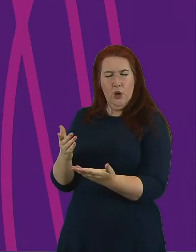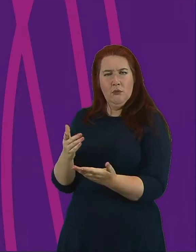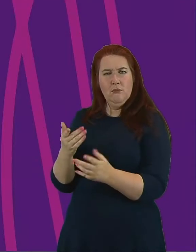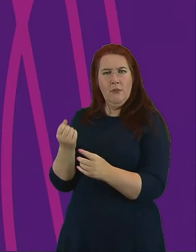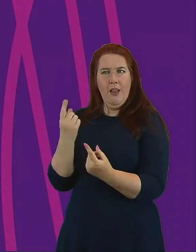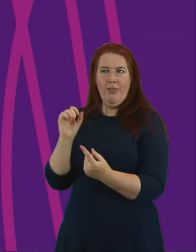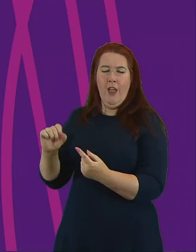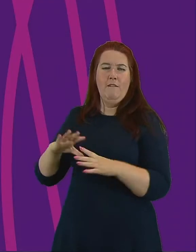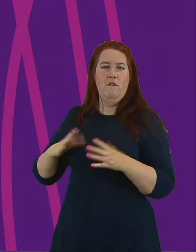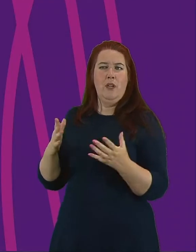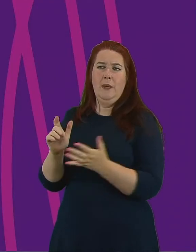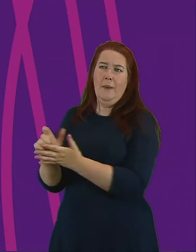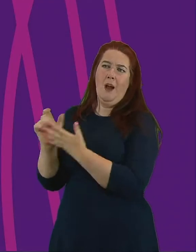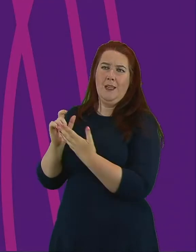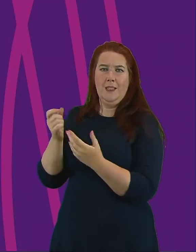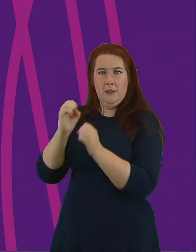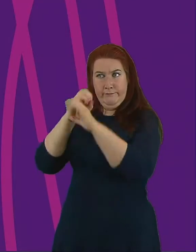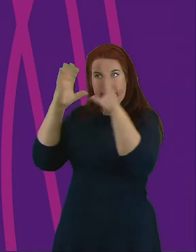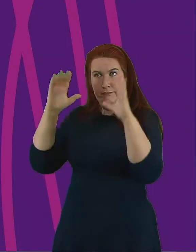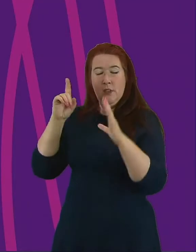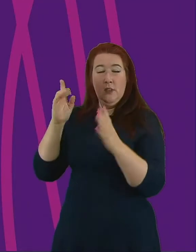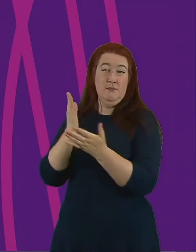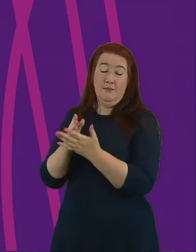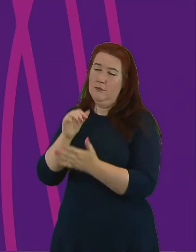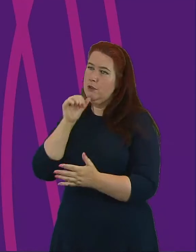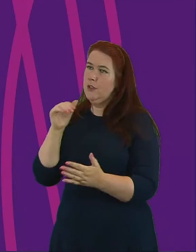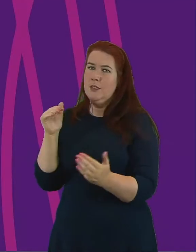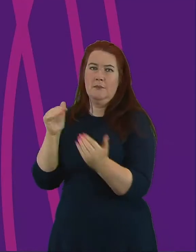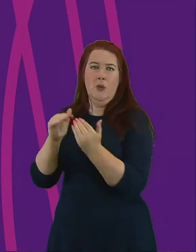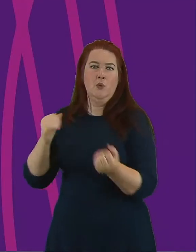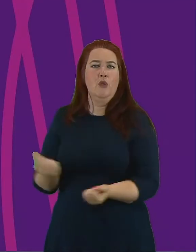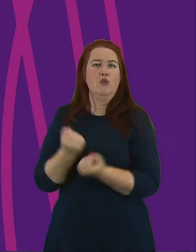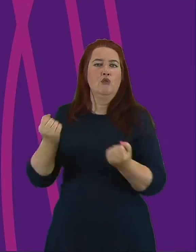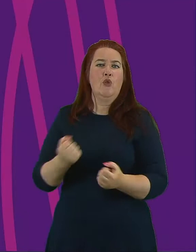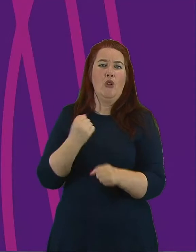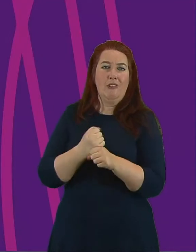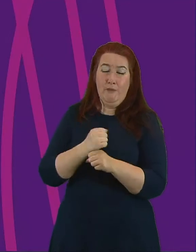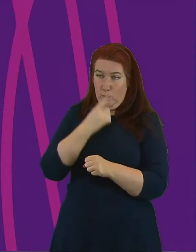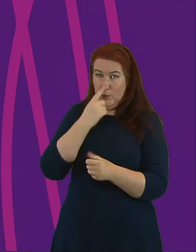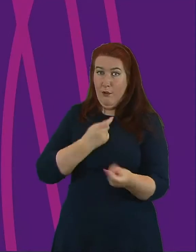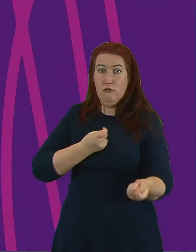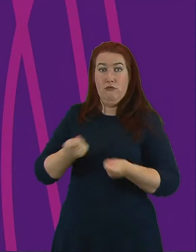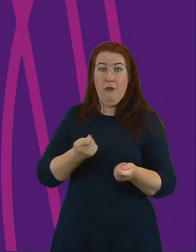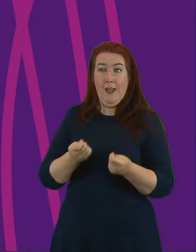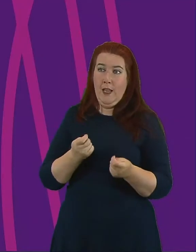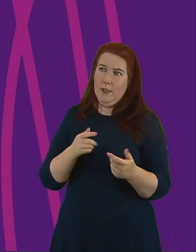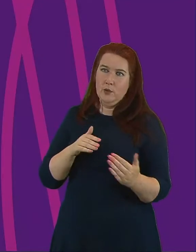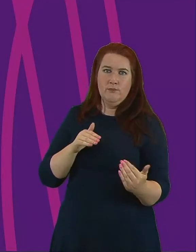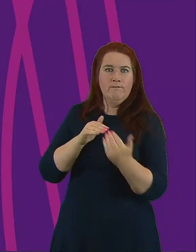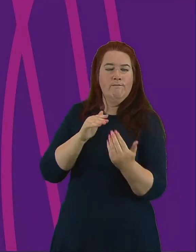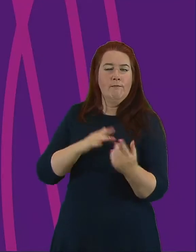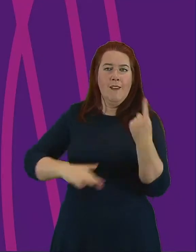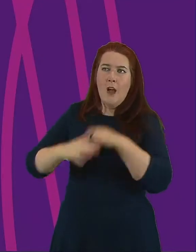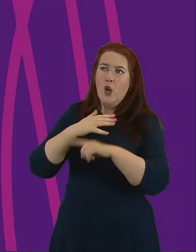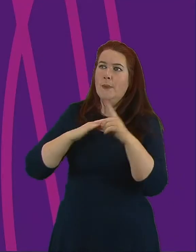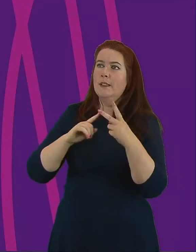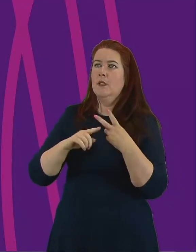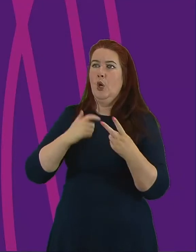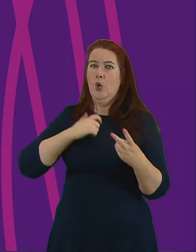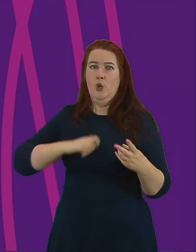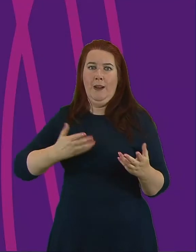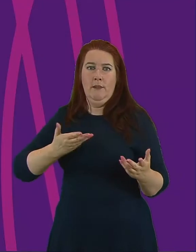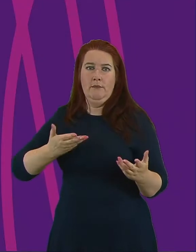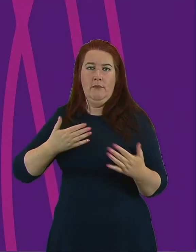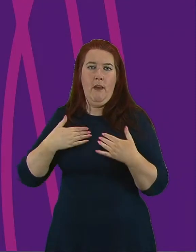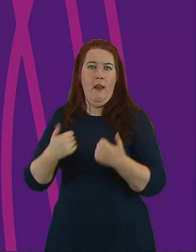market ideology is incompatible with strong governments that are able to regulate in the interest of the environment, human health